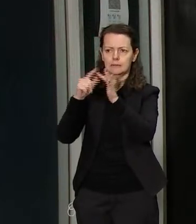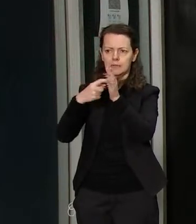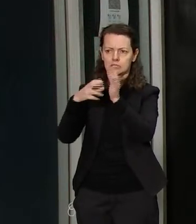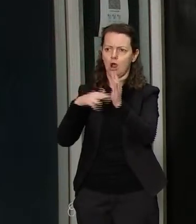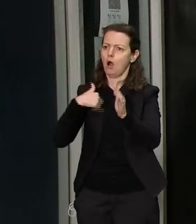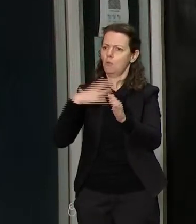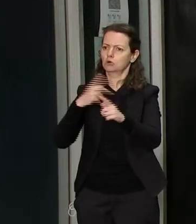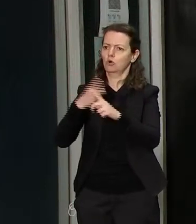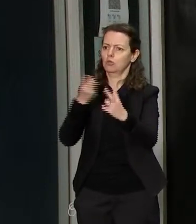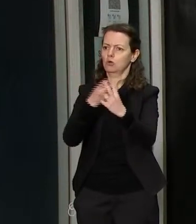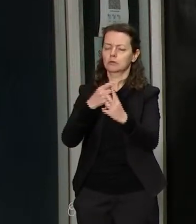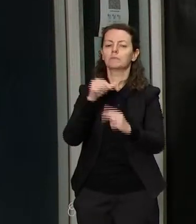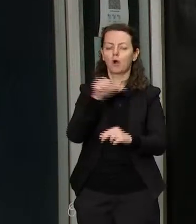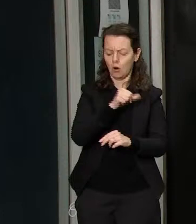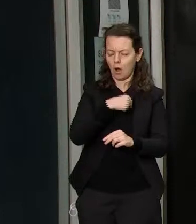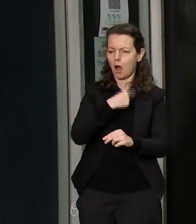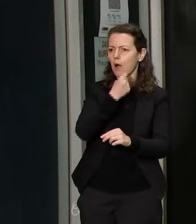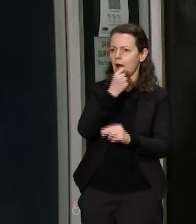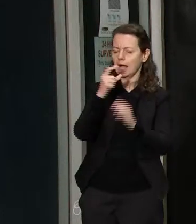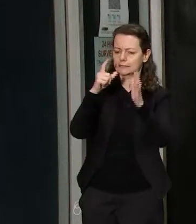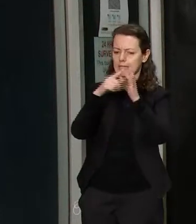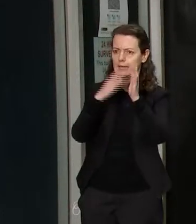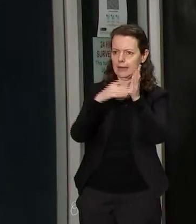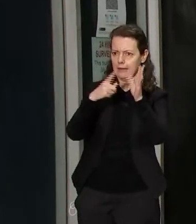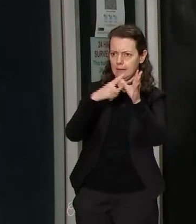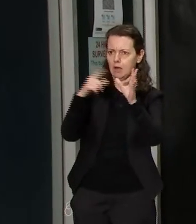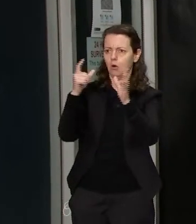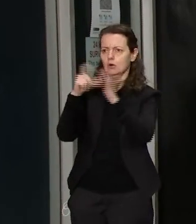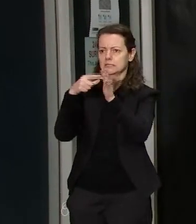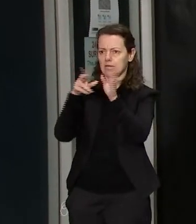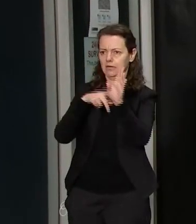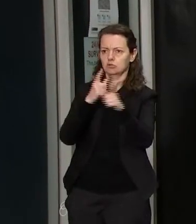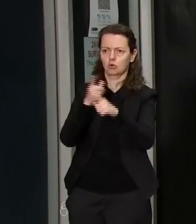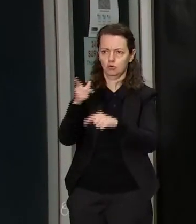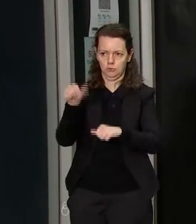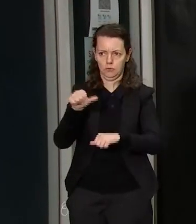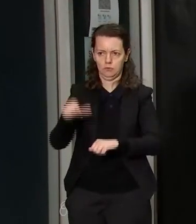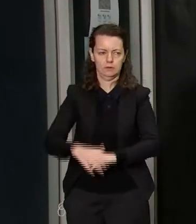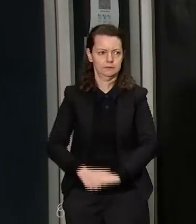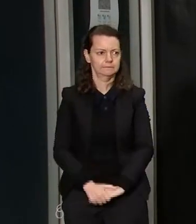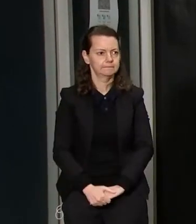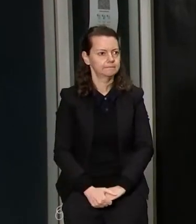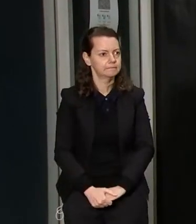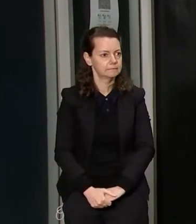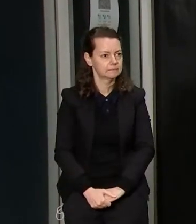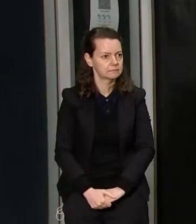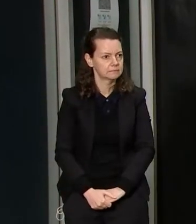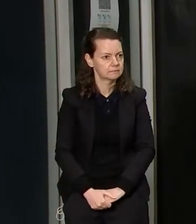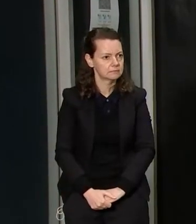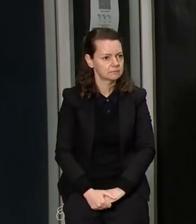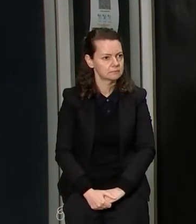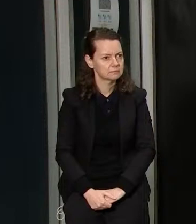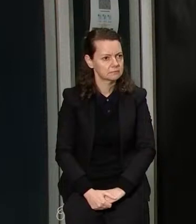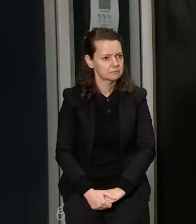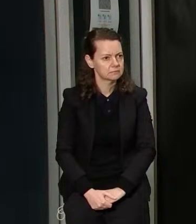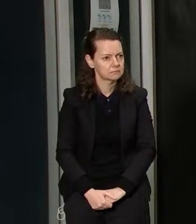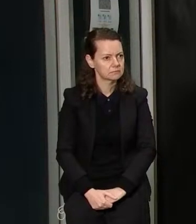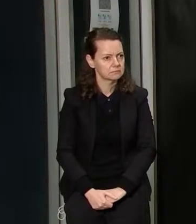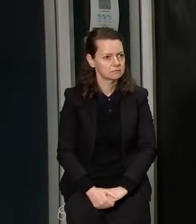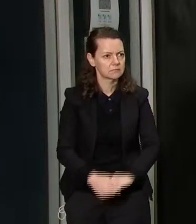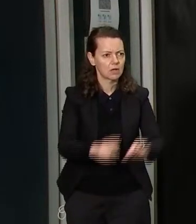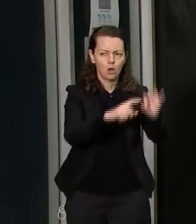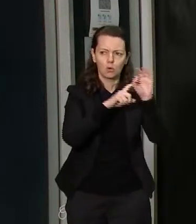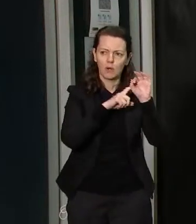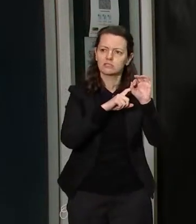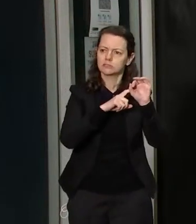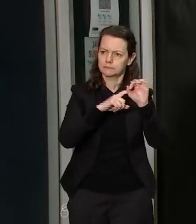after this press conference to make sure that CQV are in touch with you. In terms of demand for vaccines, James, there are reports of people who've had their first